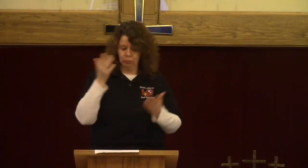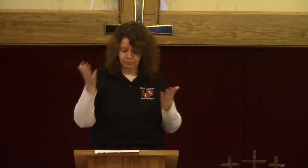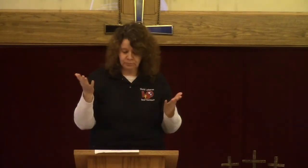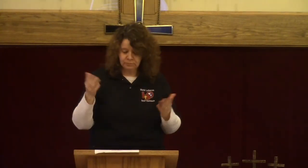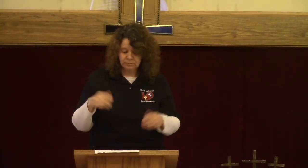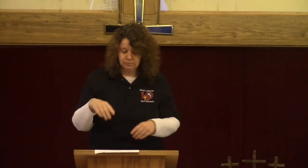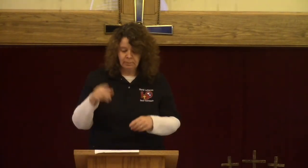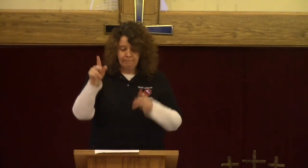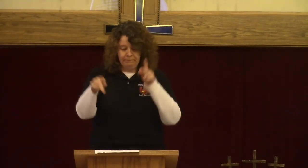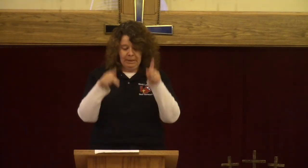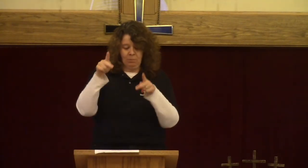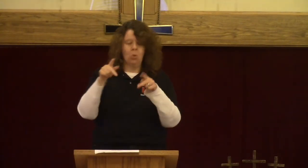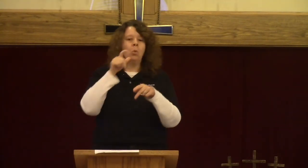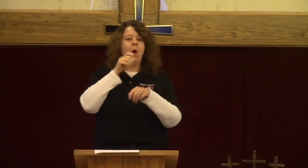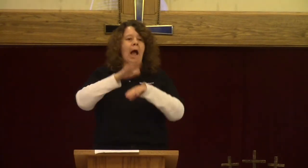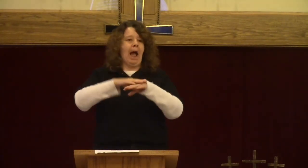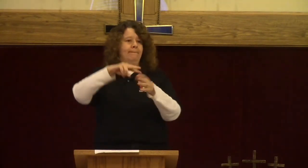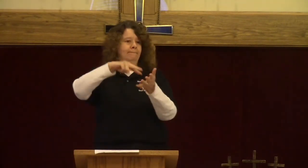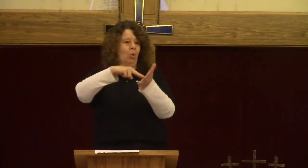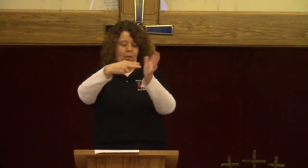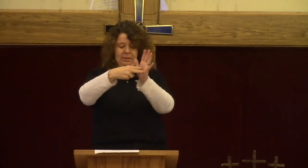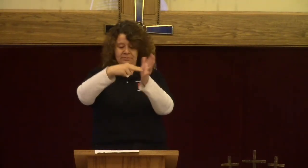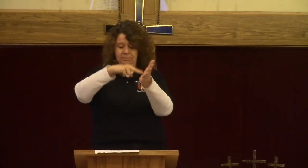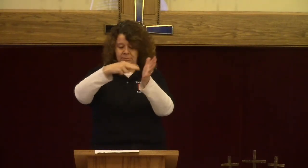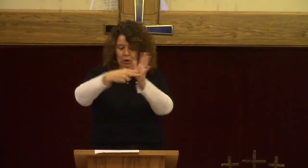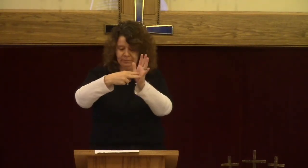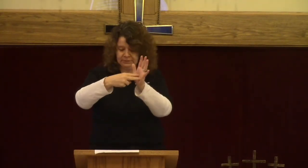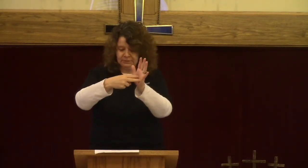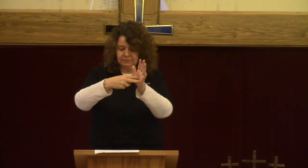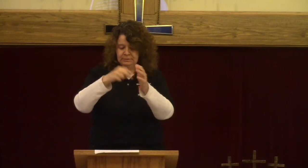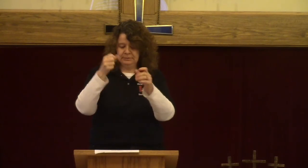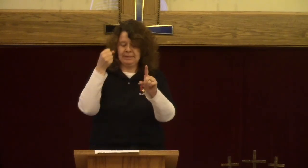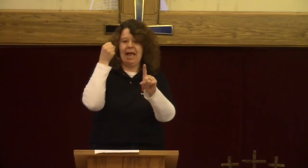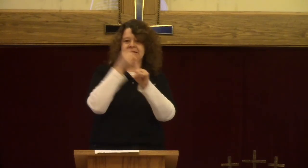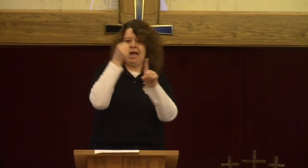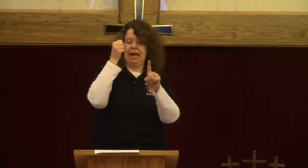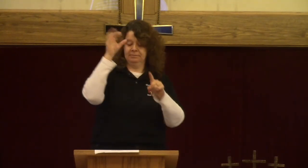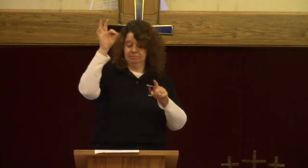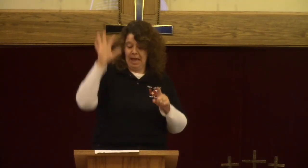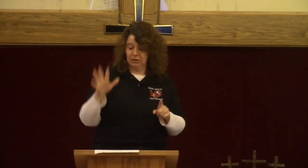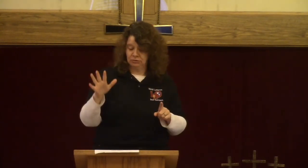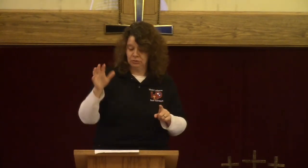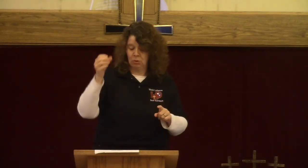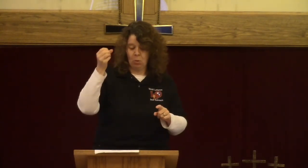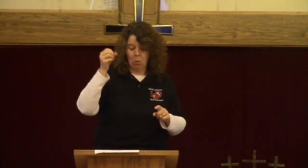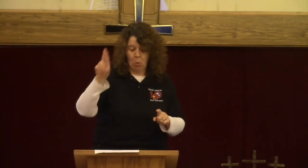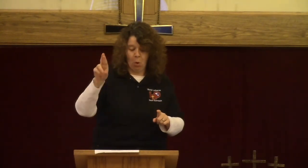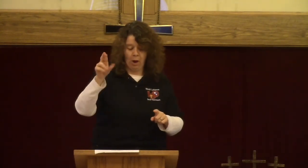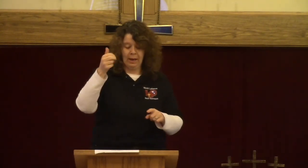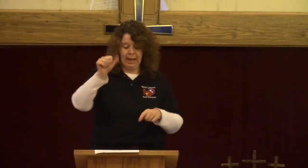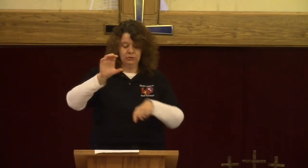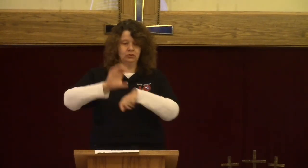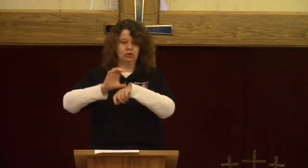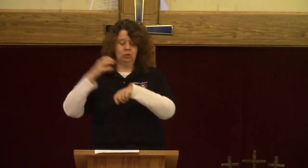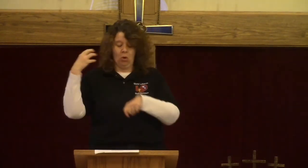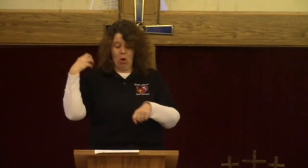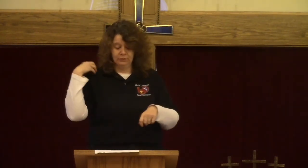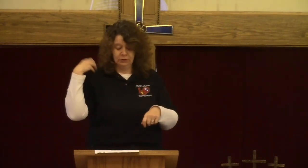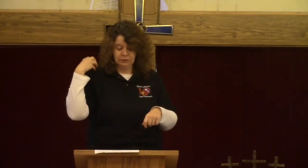outsiders who come in too. You know, this clergy killers means people who on purpose attack